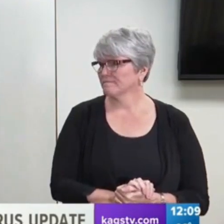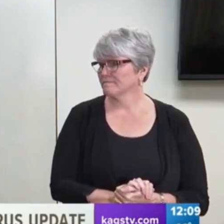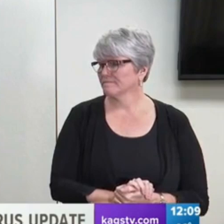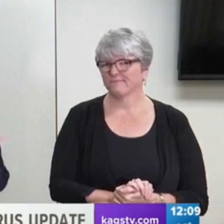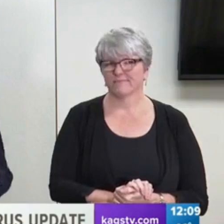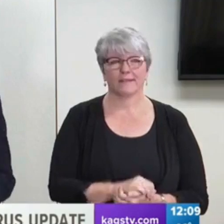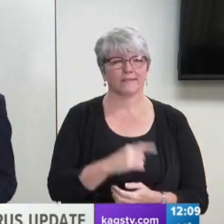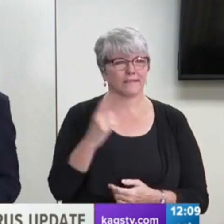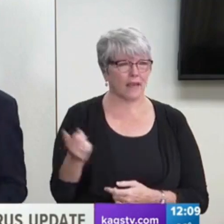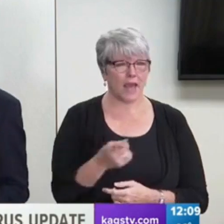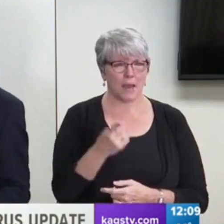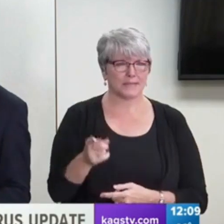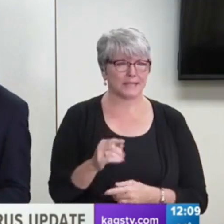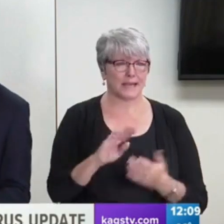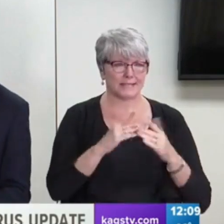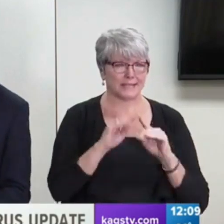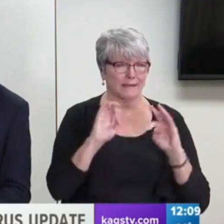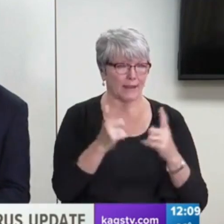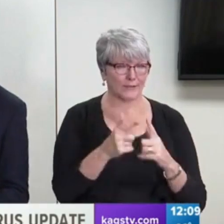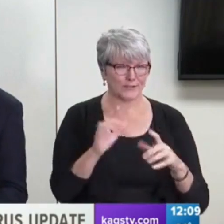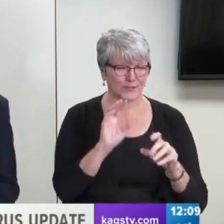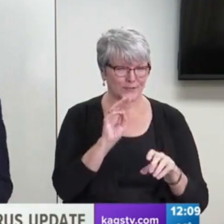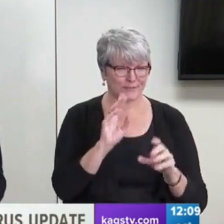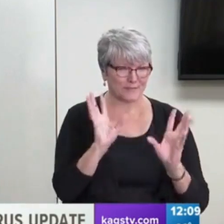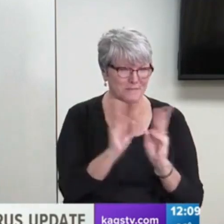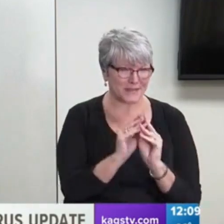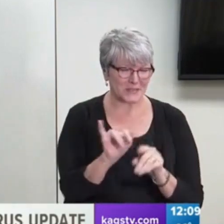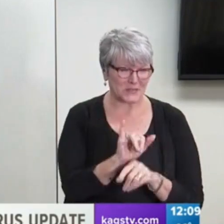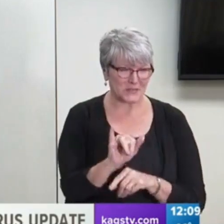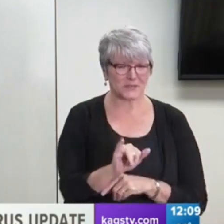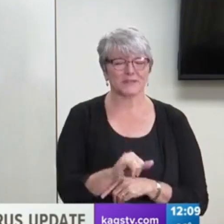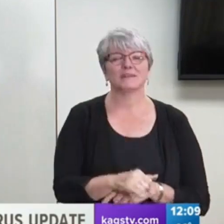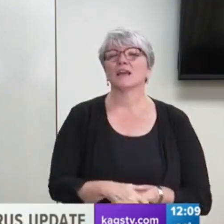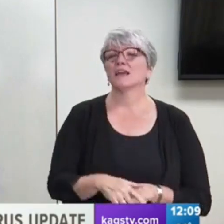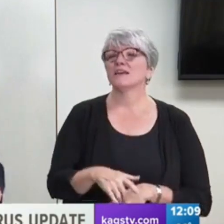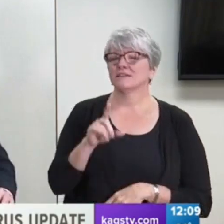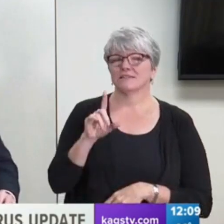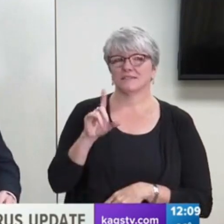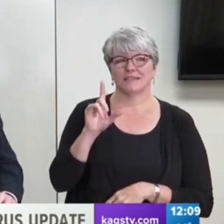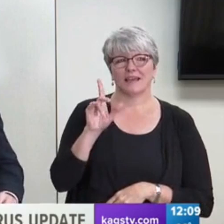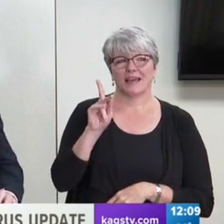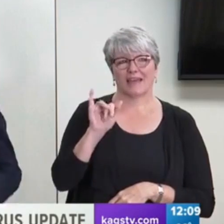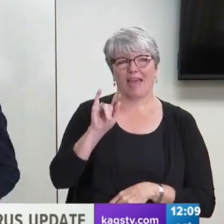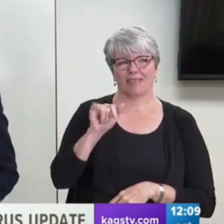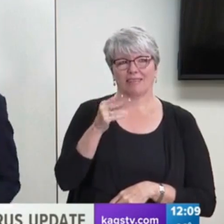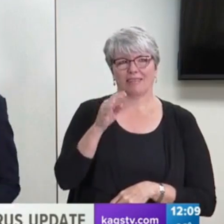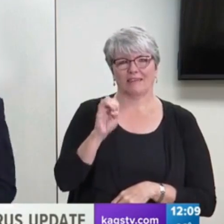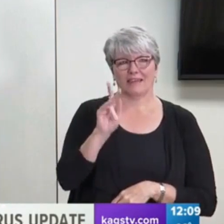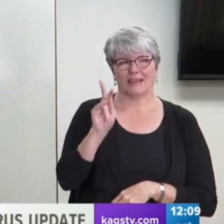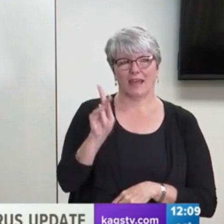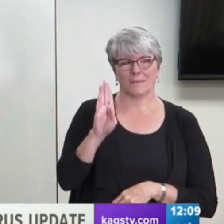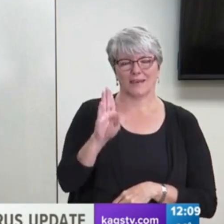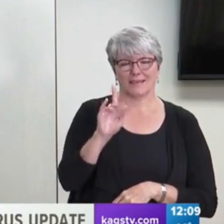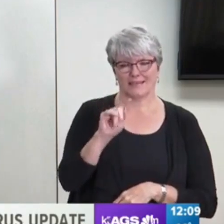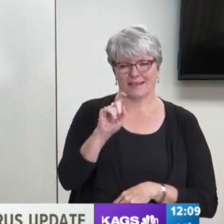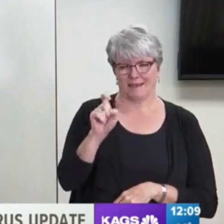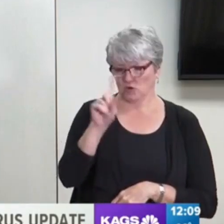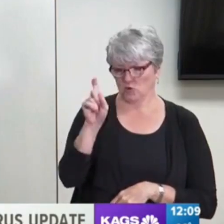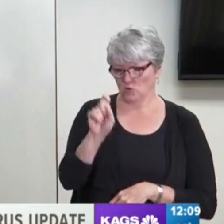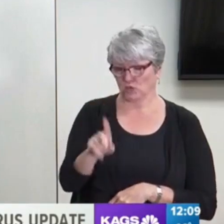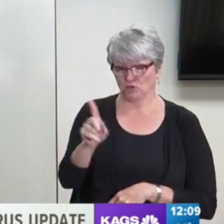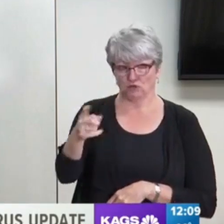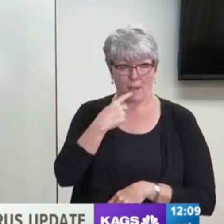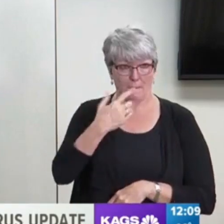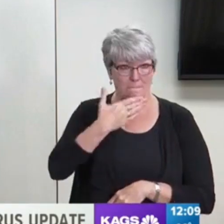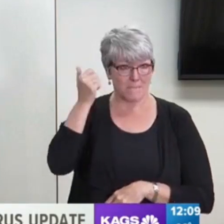Happens all the time at council meetings. Sorry. Teamwork. Dr. Sullivan, this is Kathleen. Hey, Kathleen. ATX. You're saying it's best